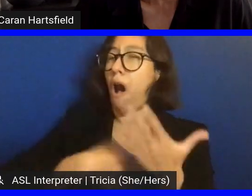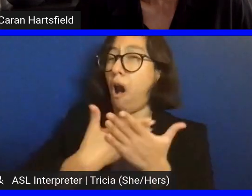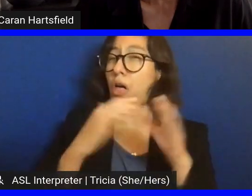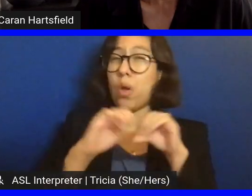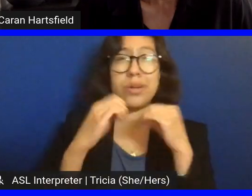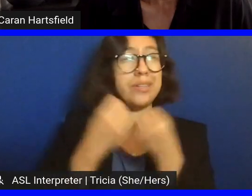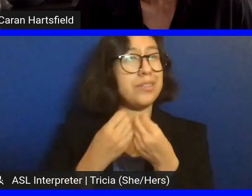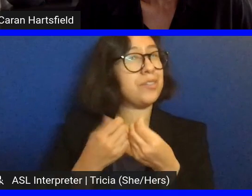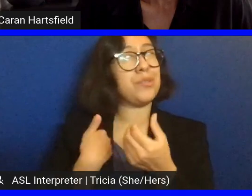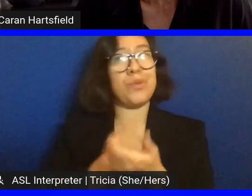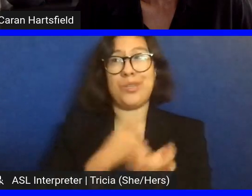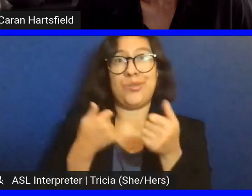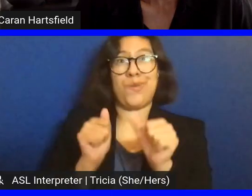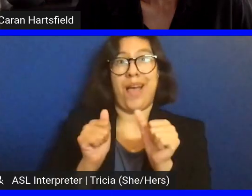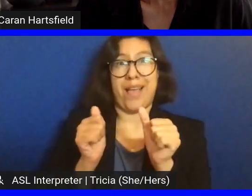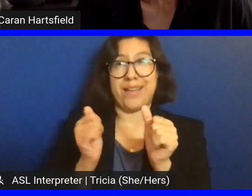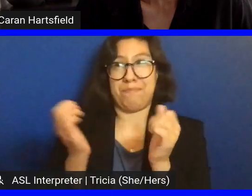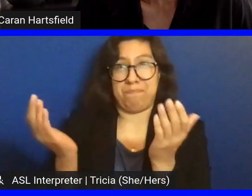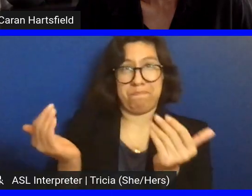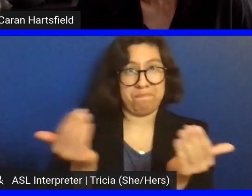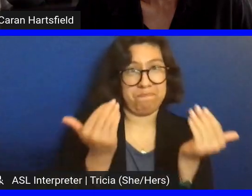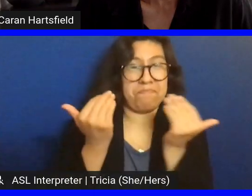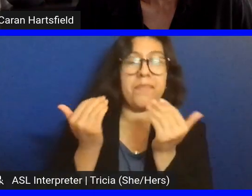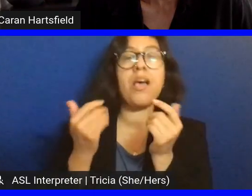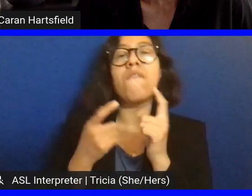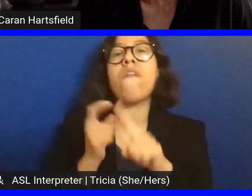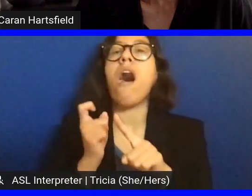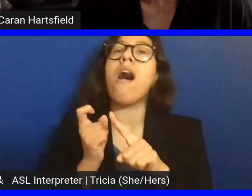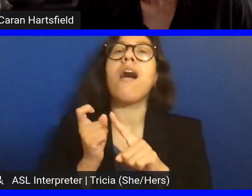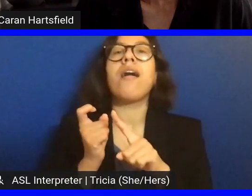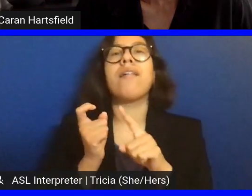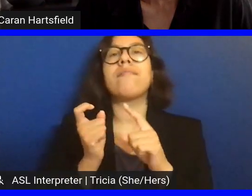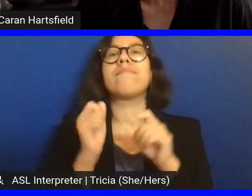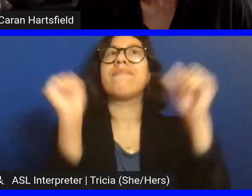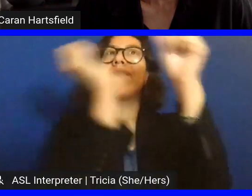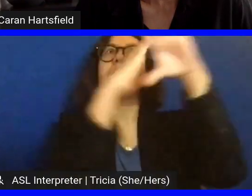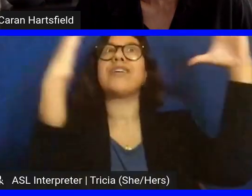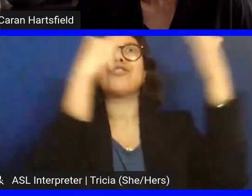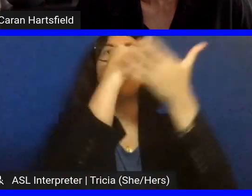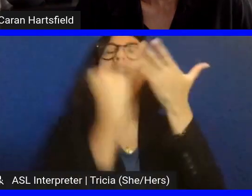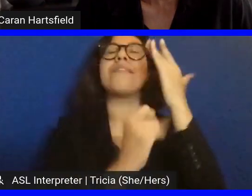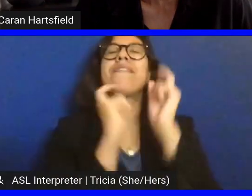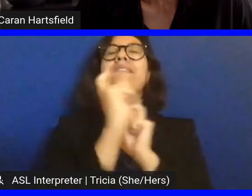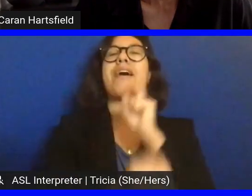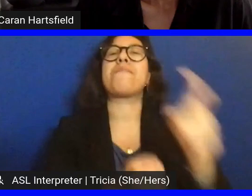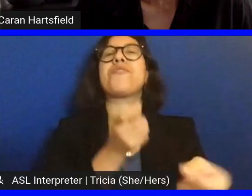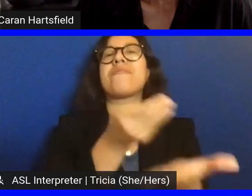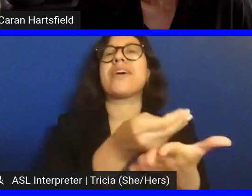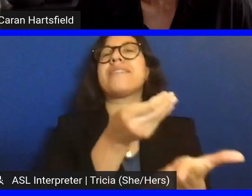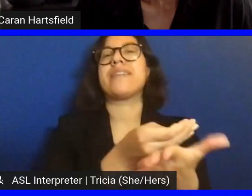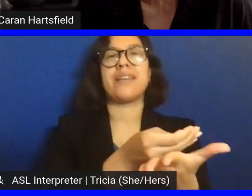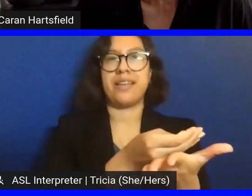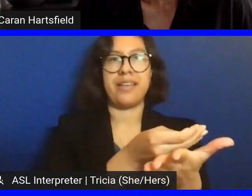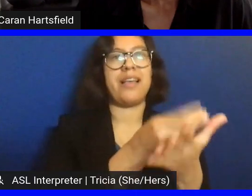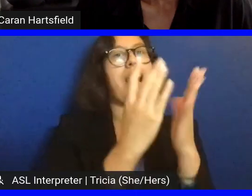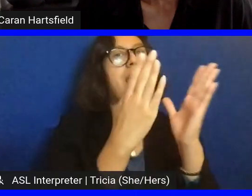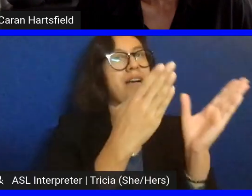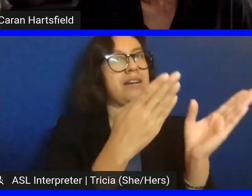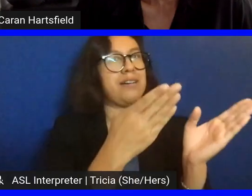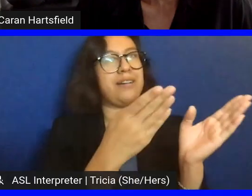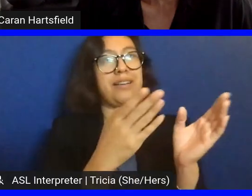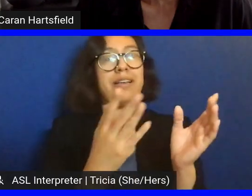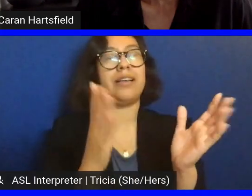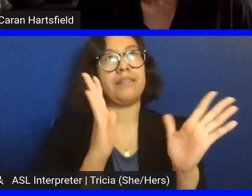to move from a vision of arts philanthropy and arts funding as